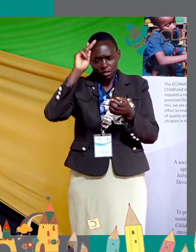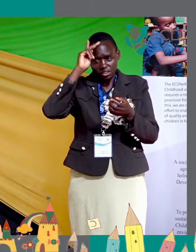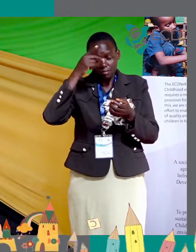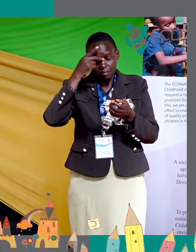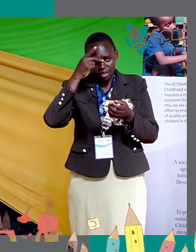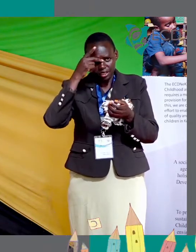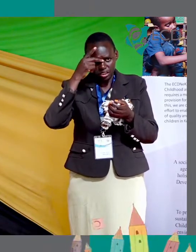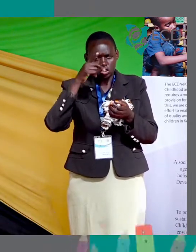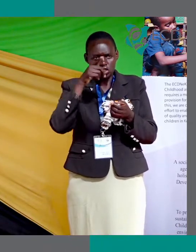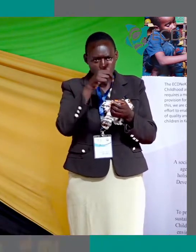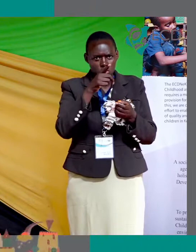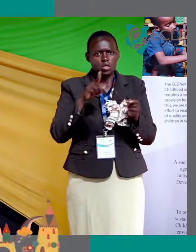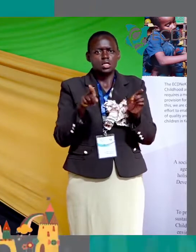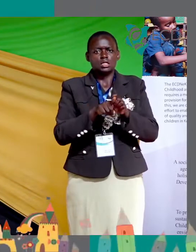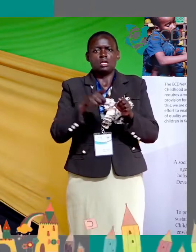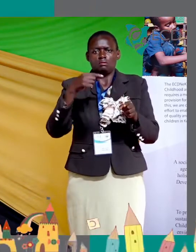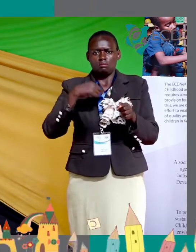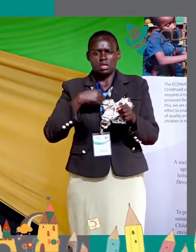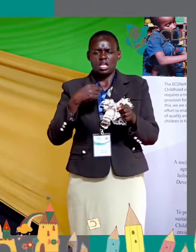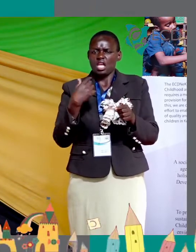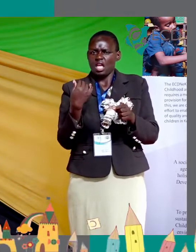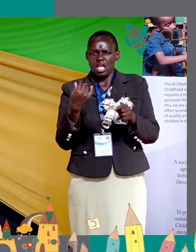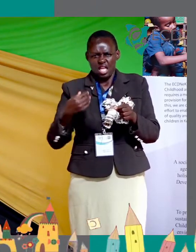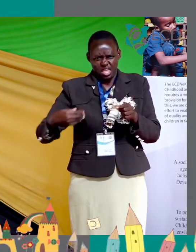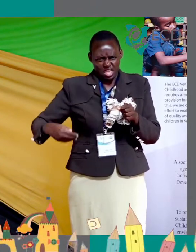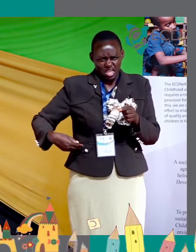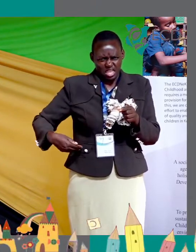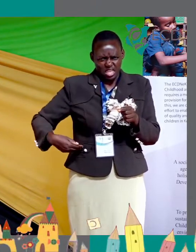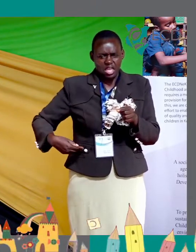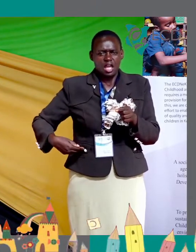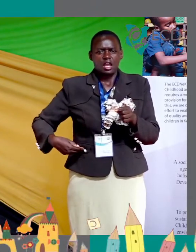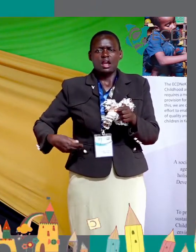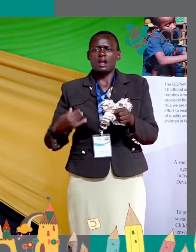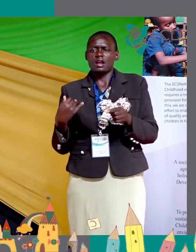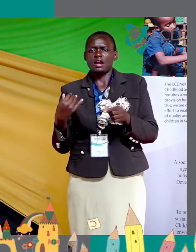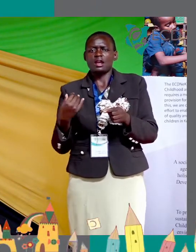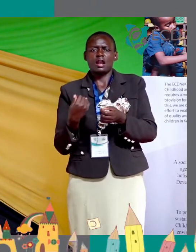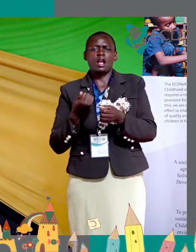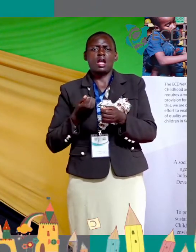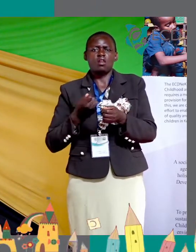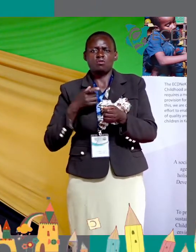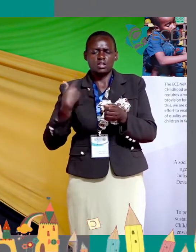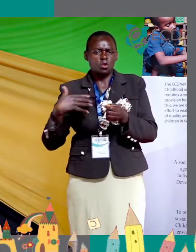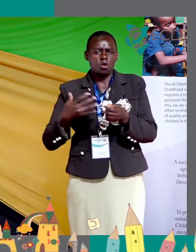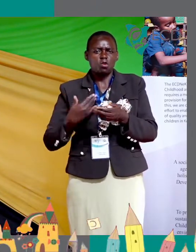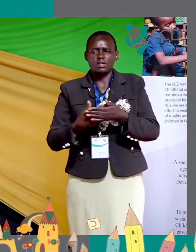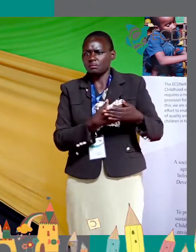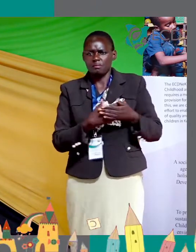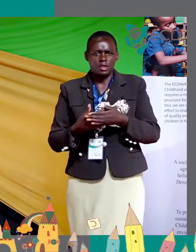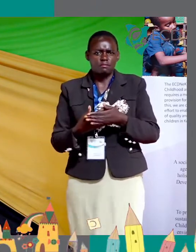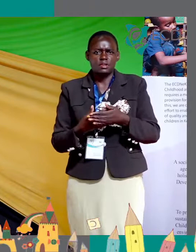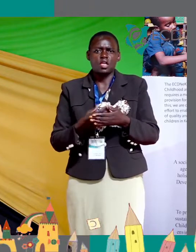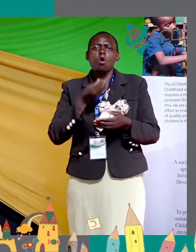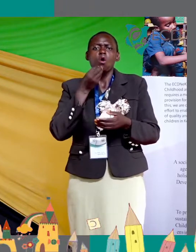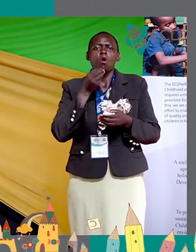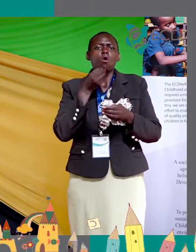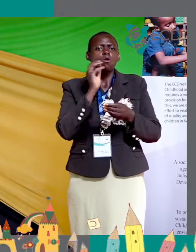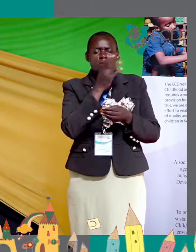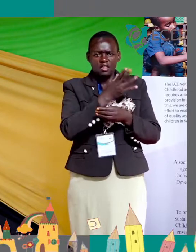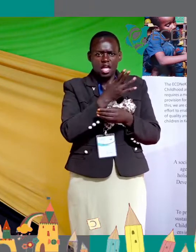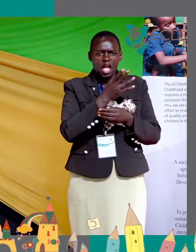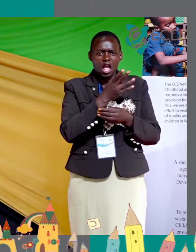you and me. A young girl who has been your baby in the house, the breast starts